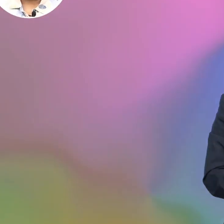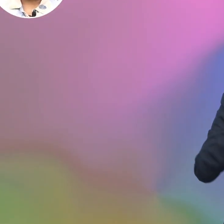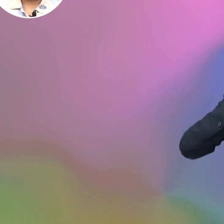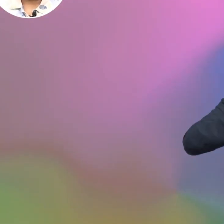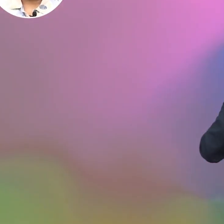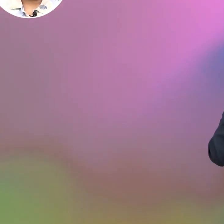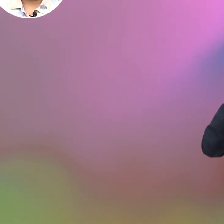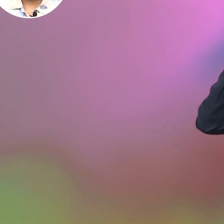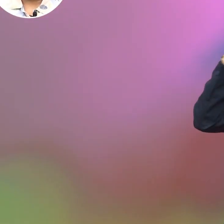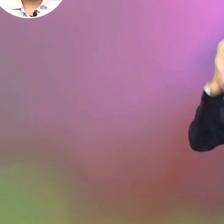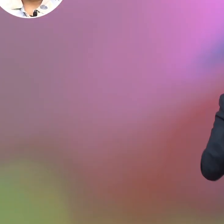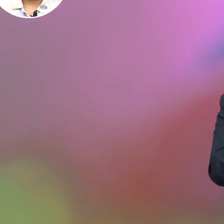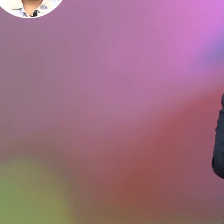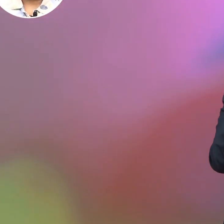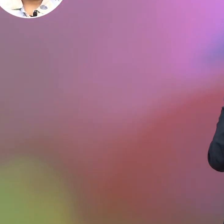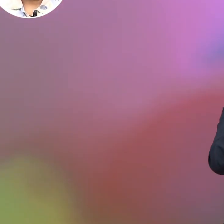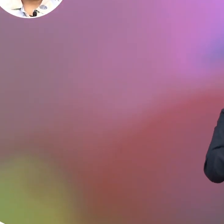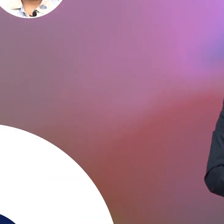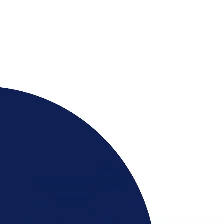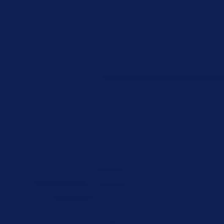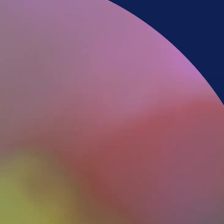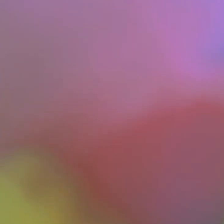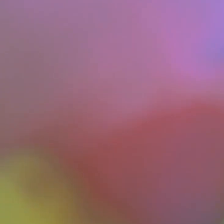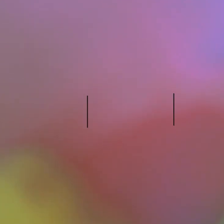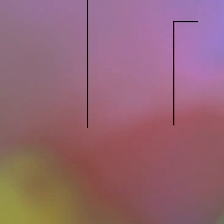Let us see the concept map here.